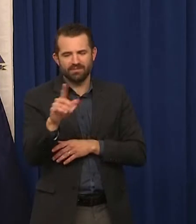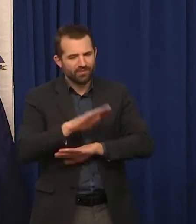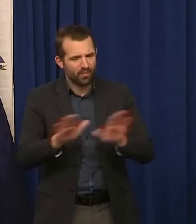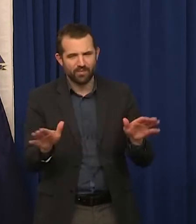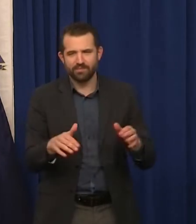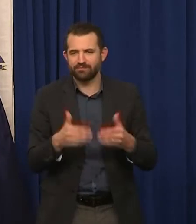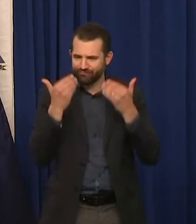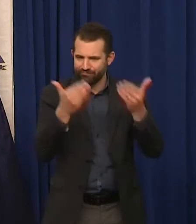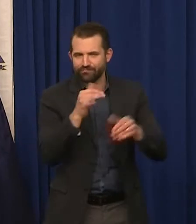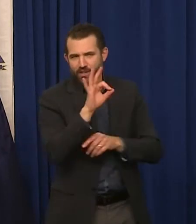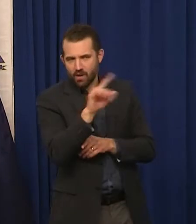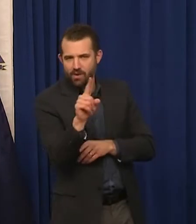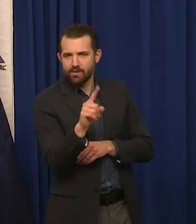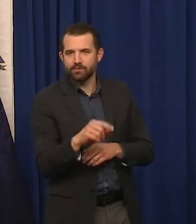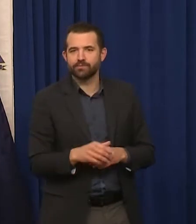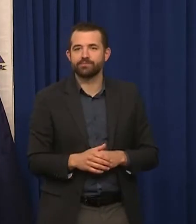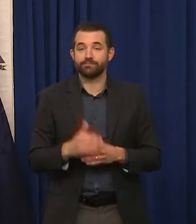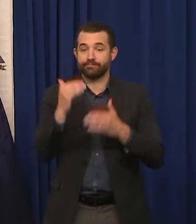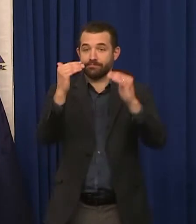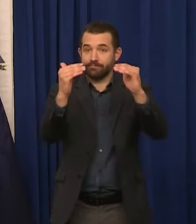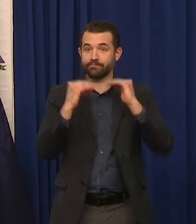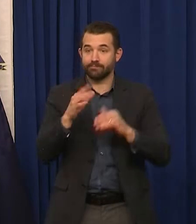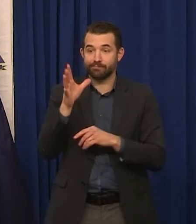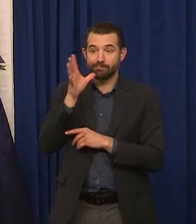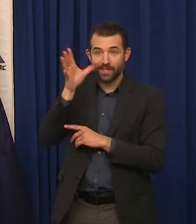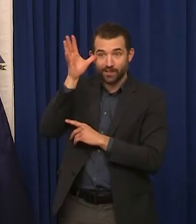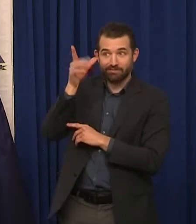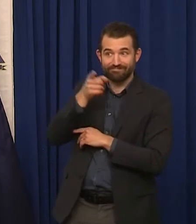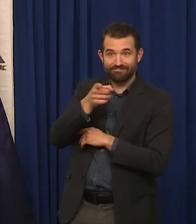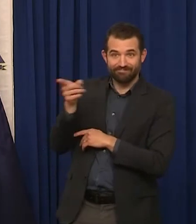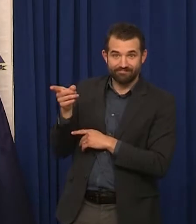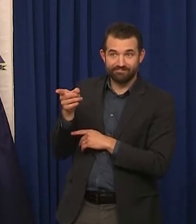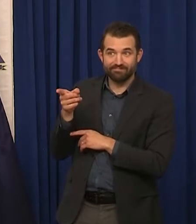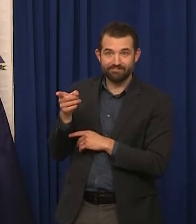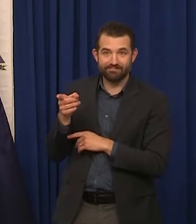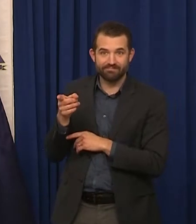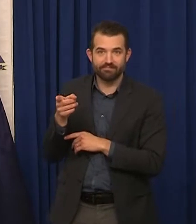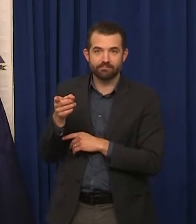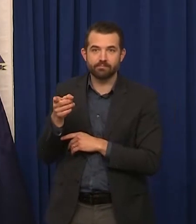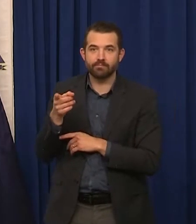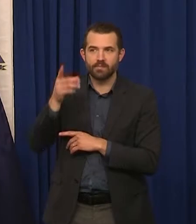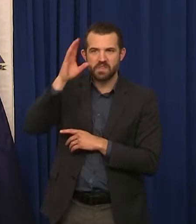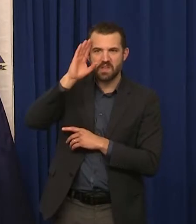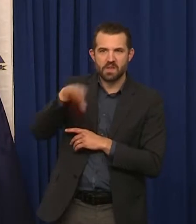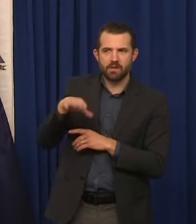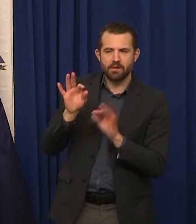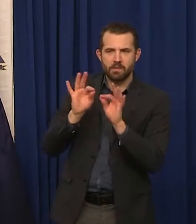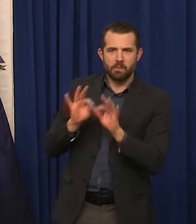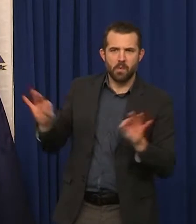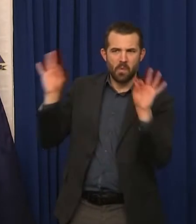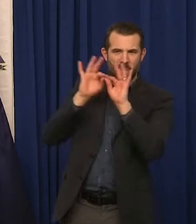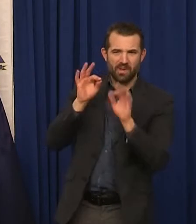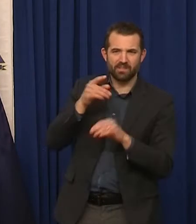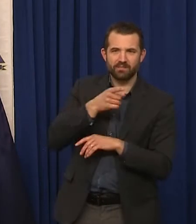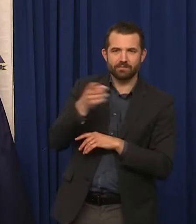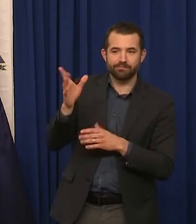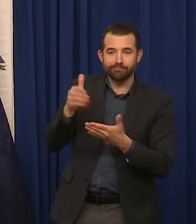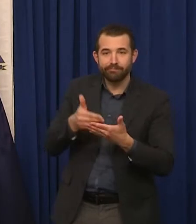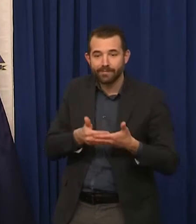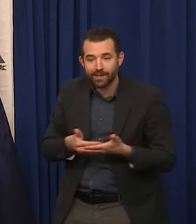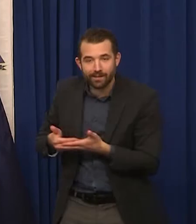Another piece of advice is for any parents out there. You know that well child visits are critical for your child's